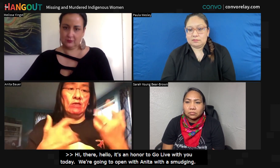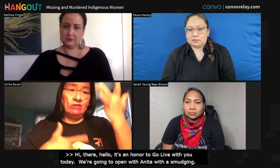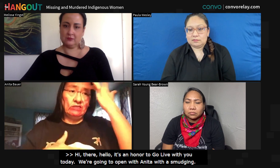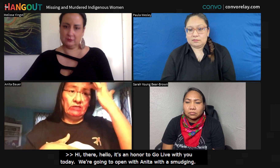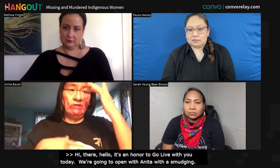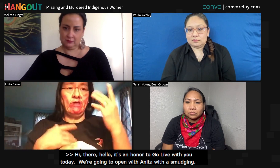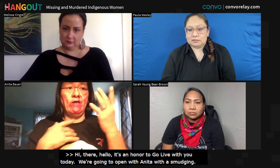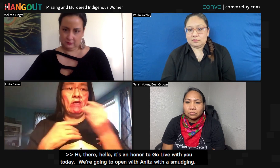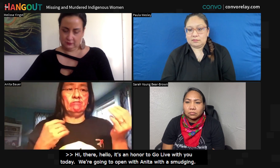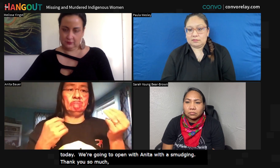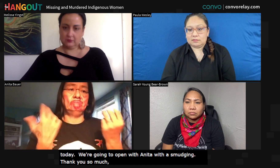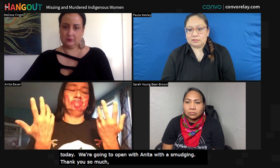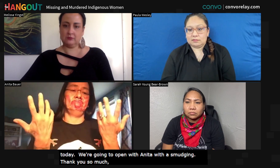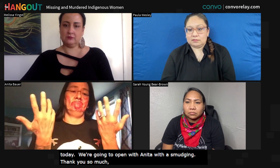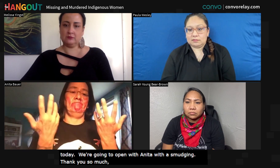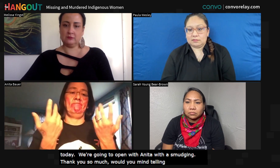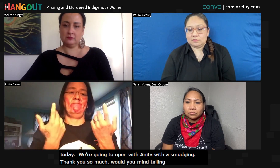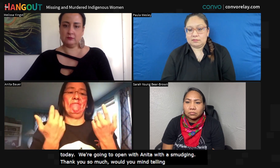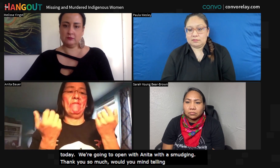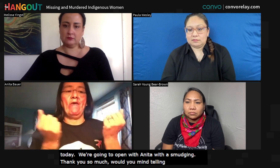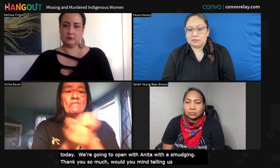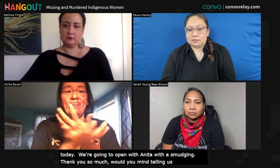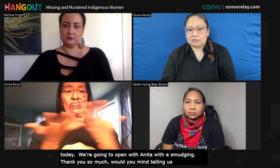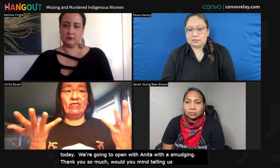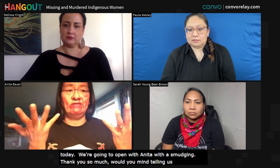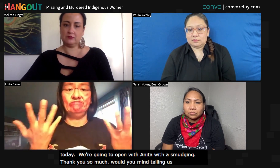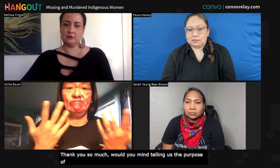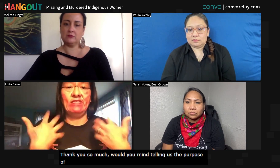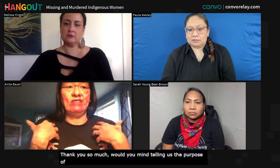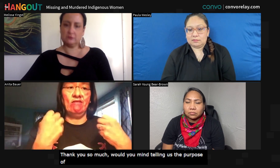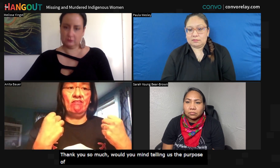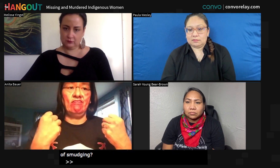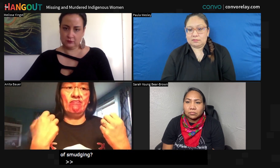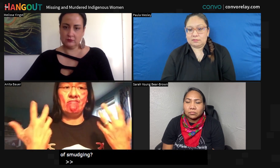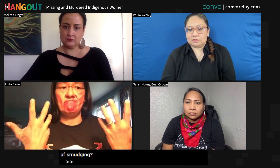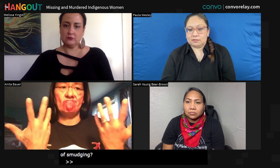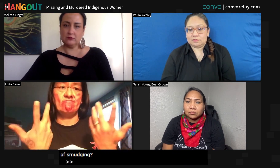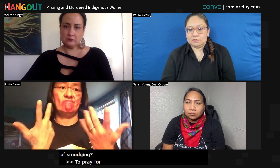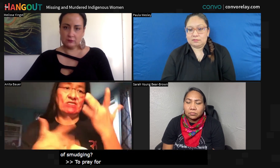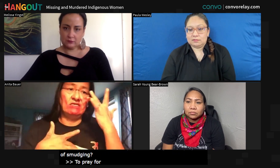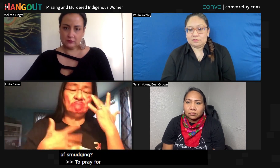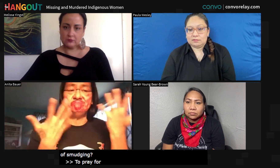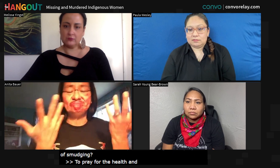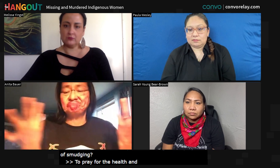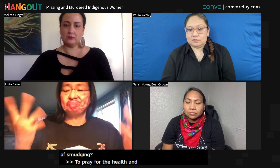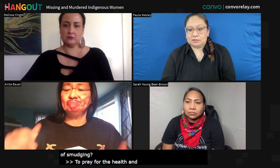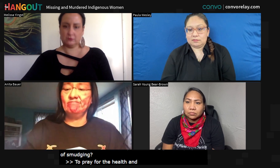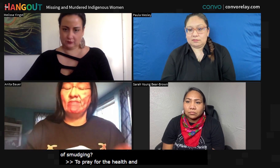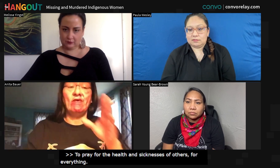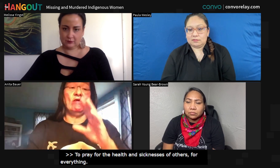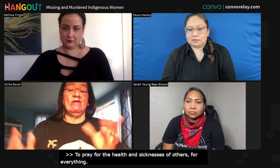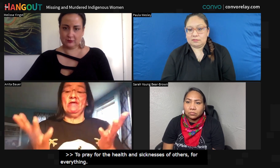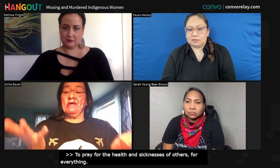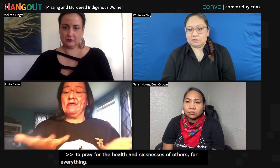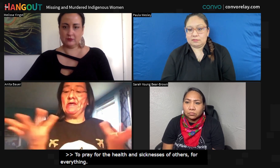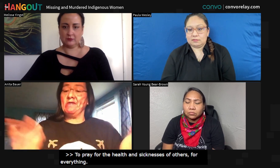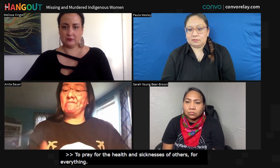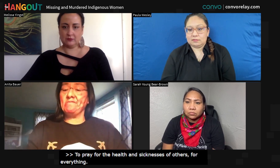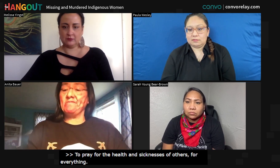To pray for the health and sicknesses of others, for everything, just for those who are good health,